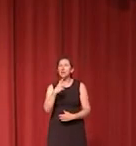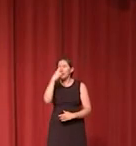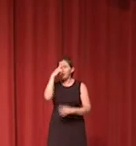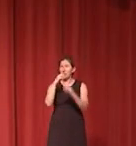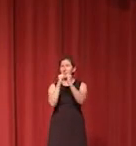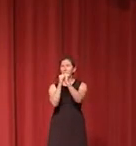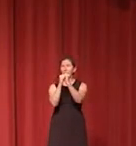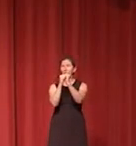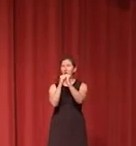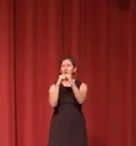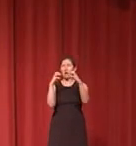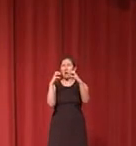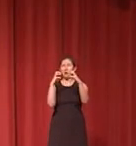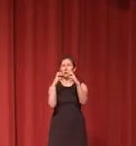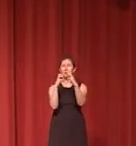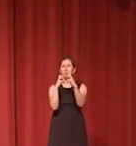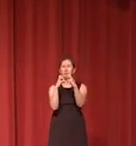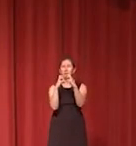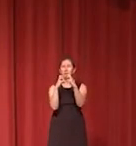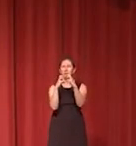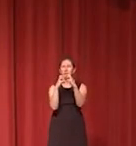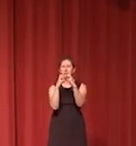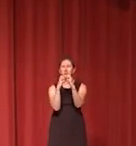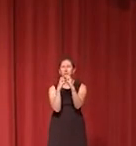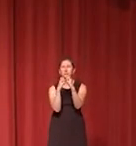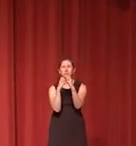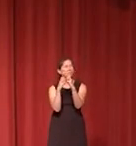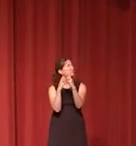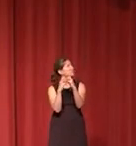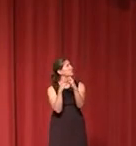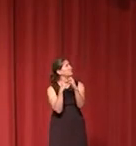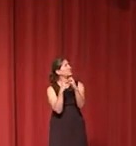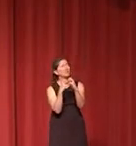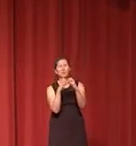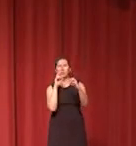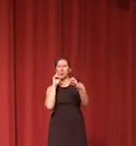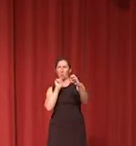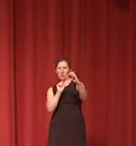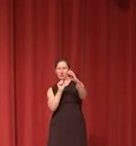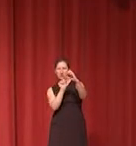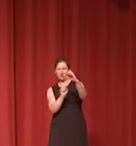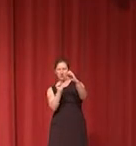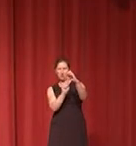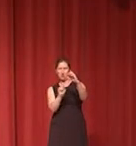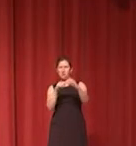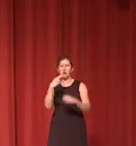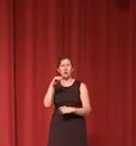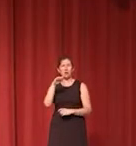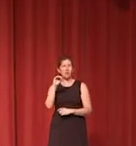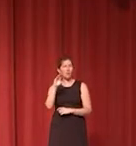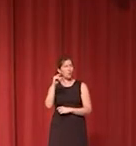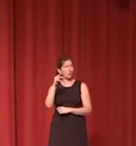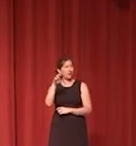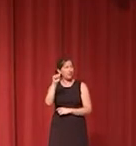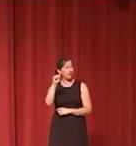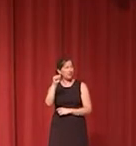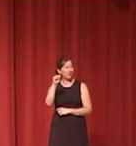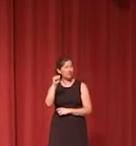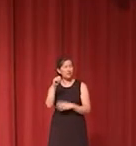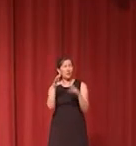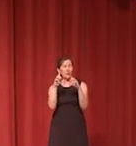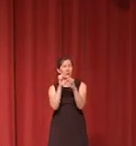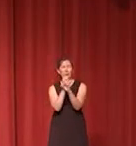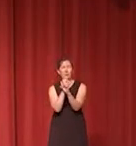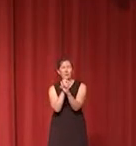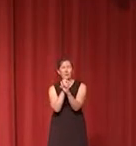well. These hippocampus that are here, which are really important for memory and learning, are shrunken as well. And if you look